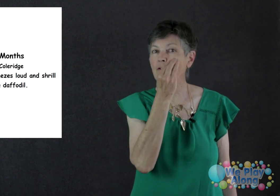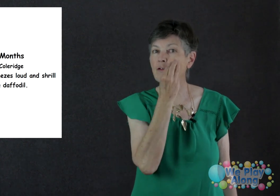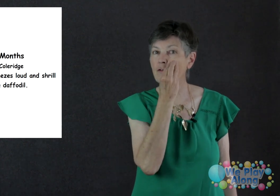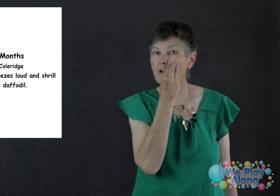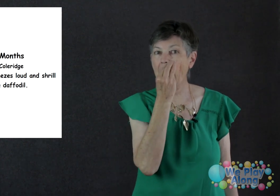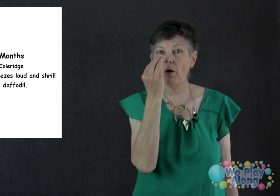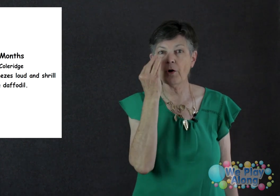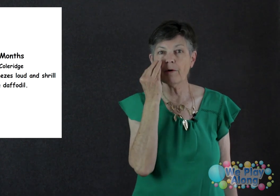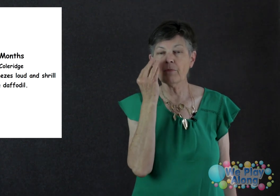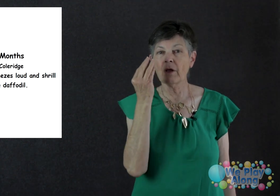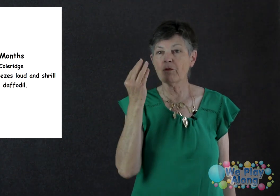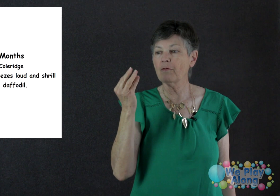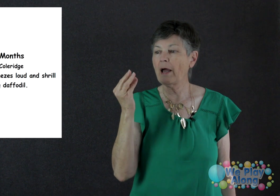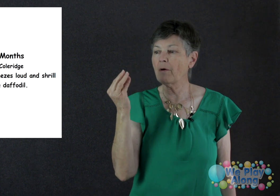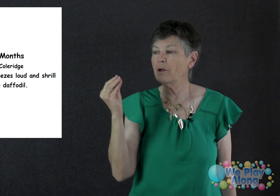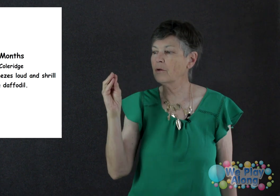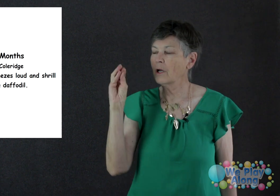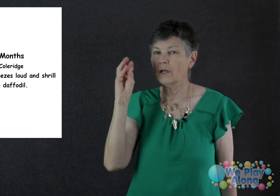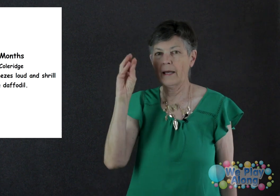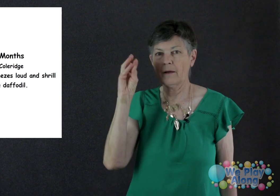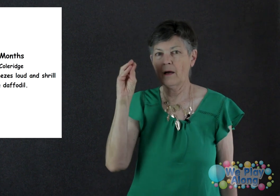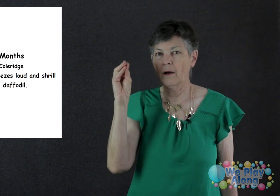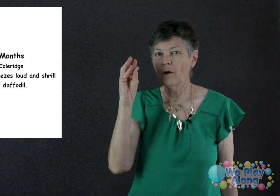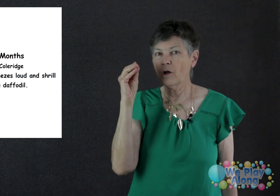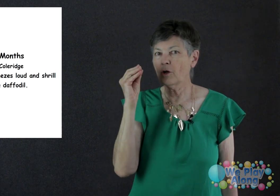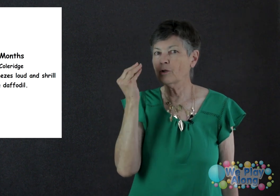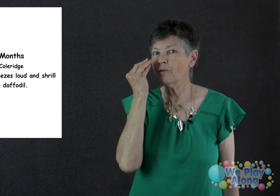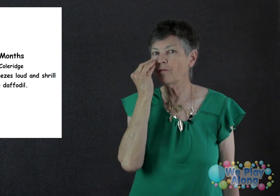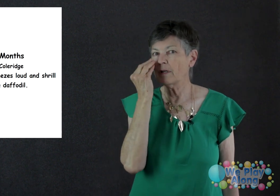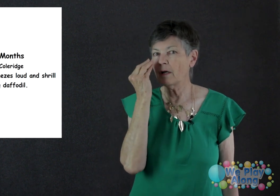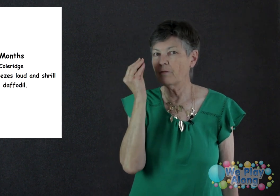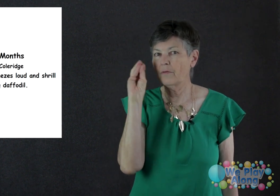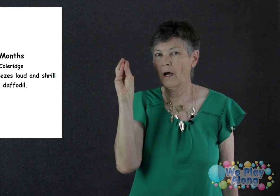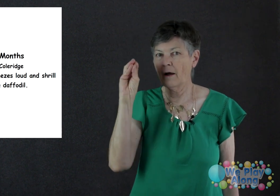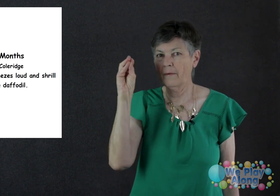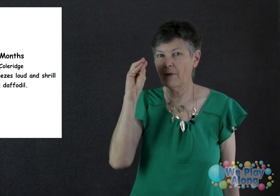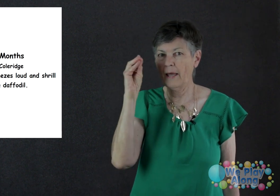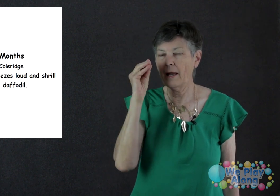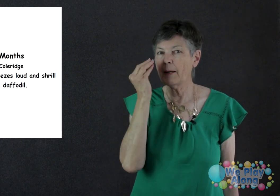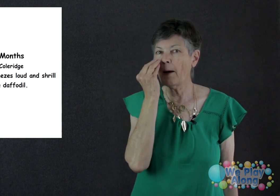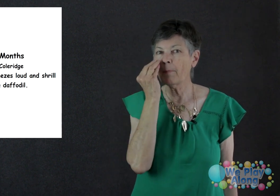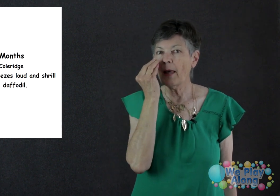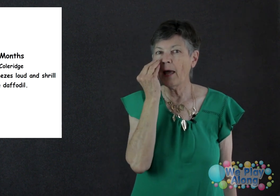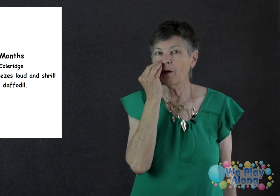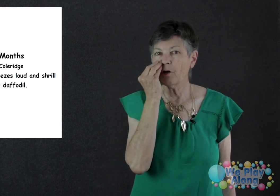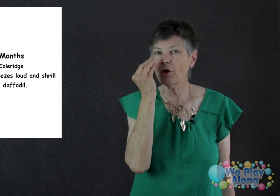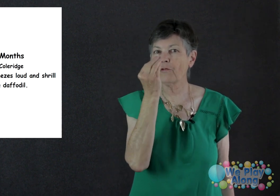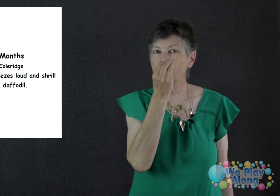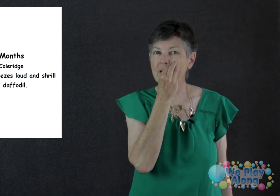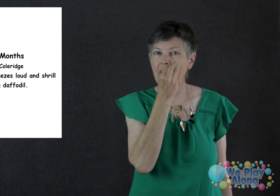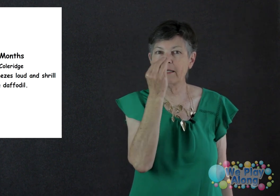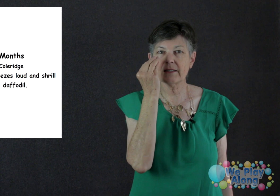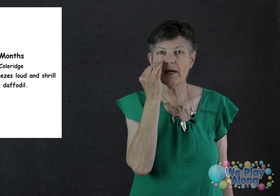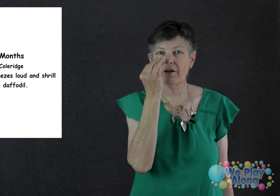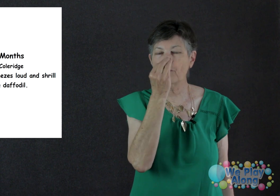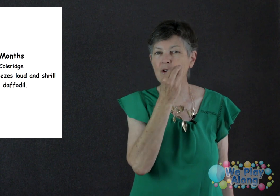for flower. For flower, you like close your hand up and you're going to go from side to side of your